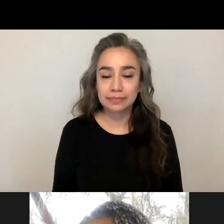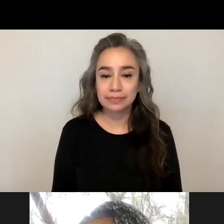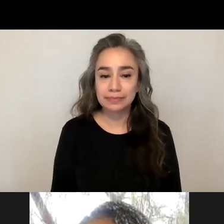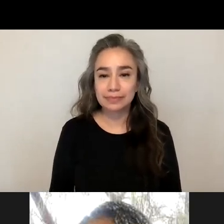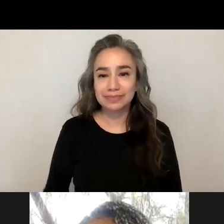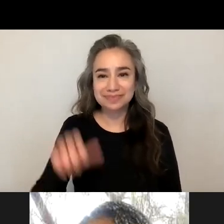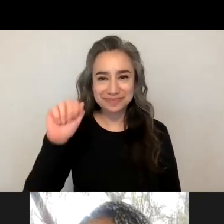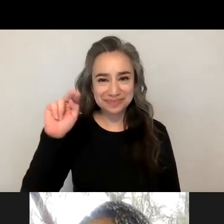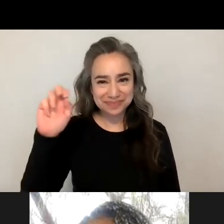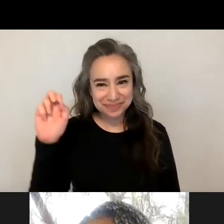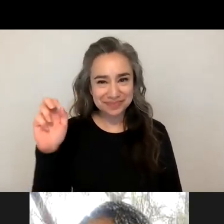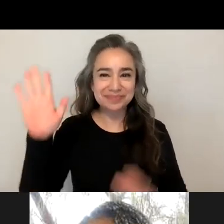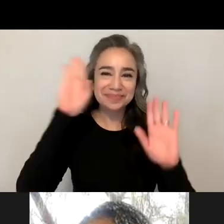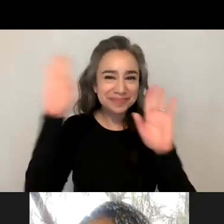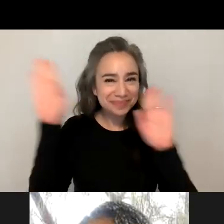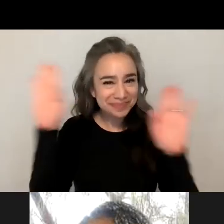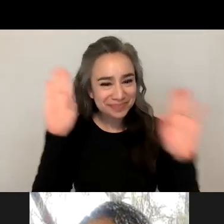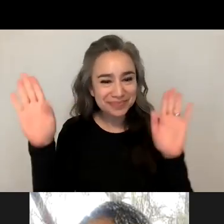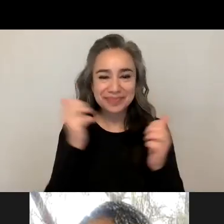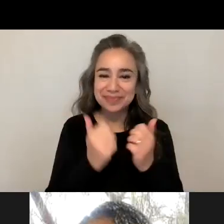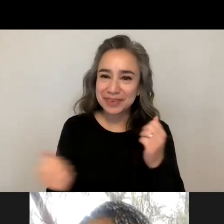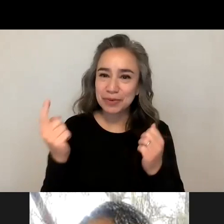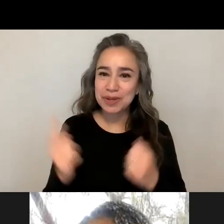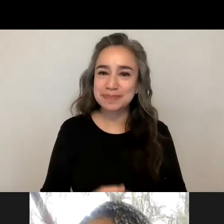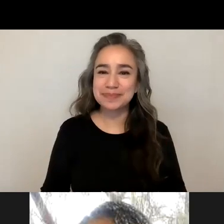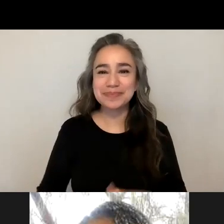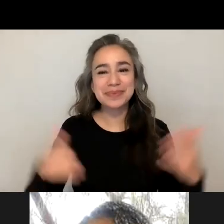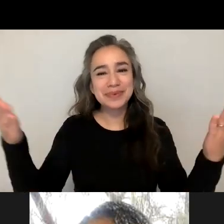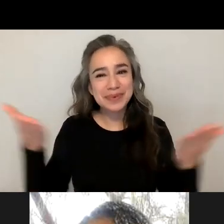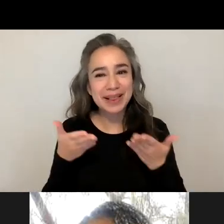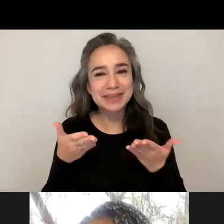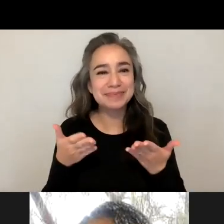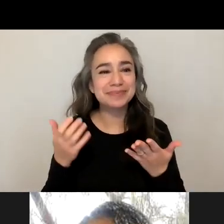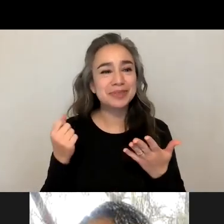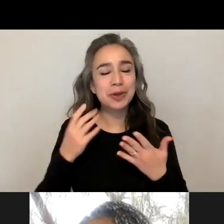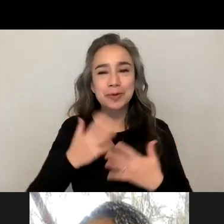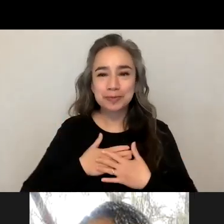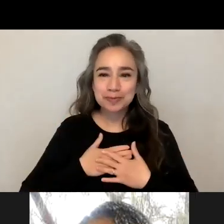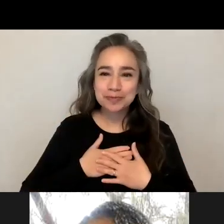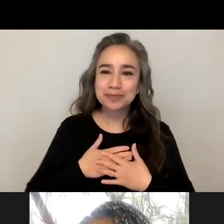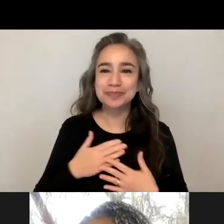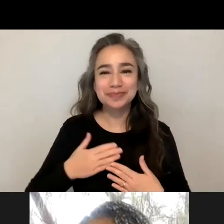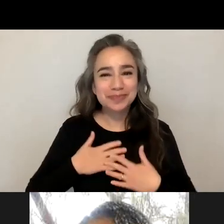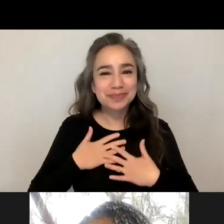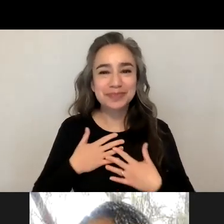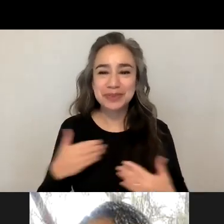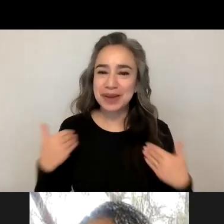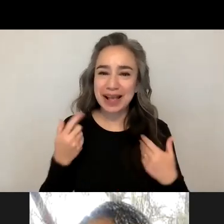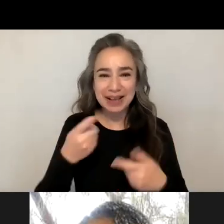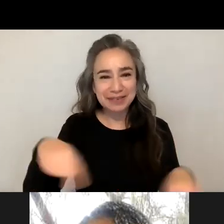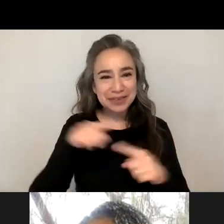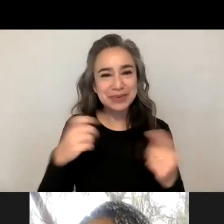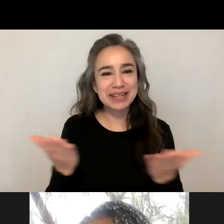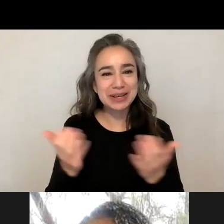All right. Hello, everyone. Welcome. It's such a pleasure to have you all here with us. And